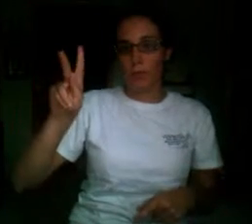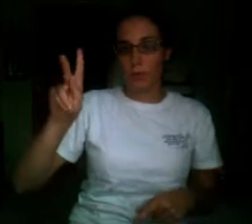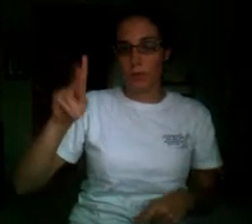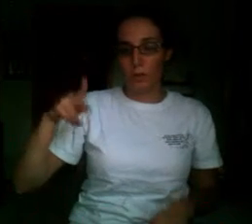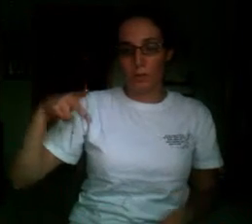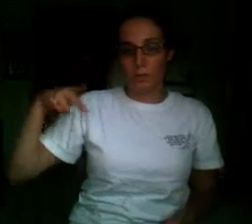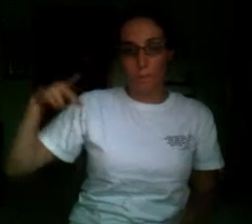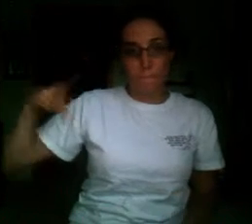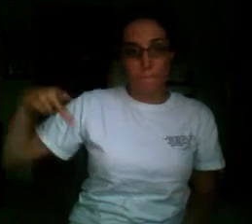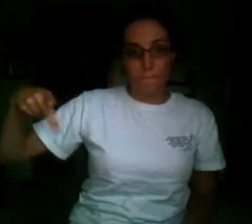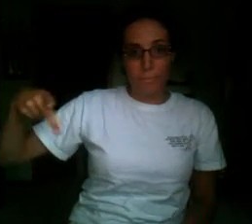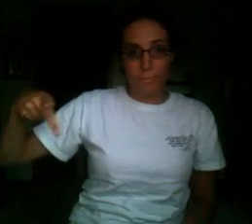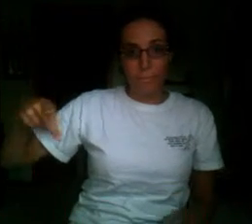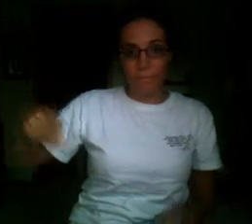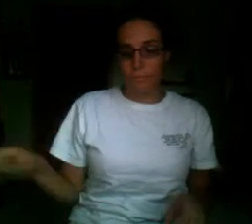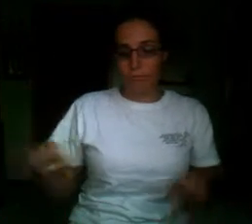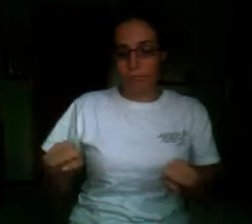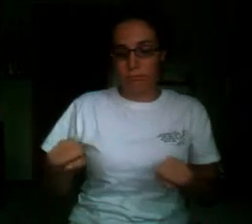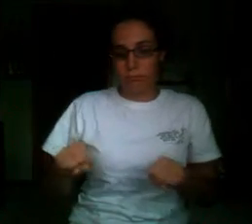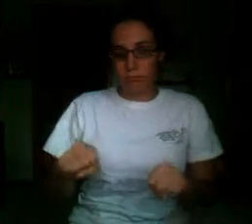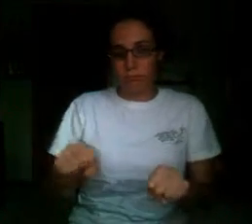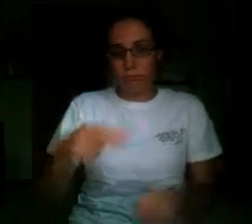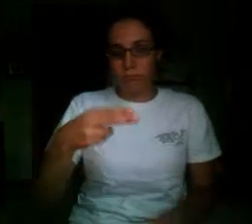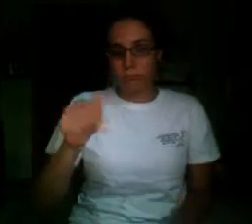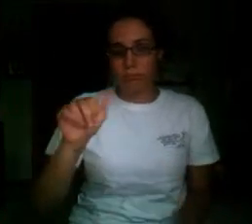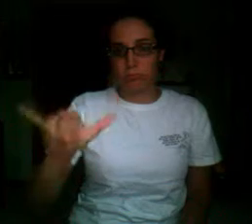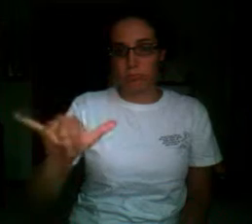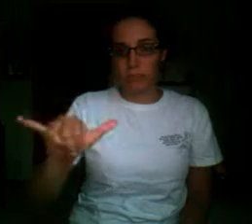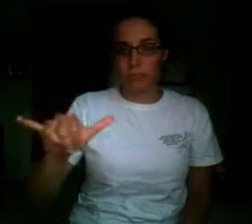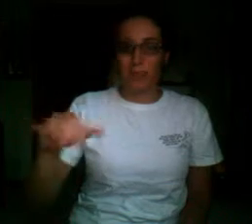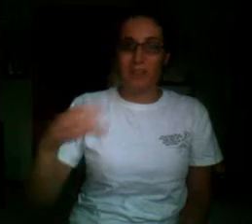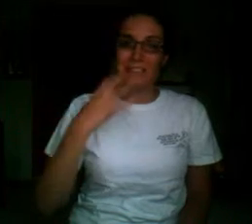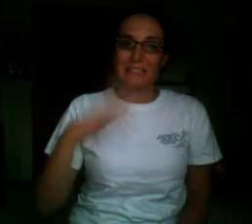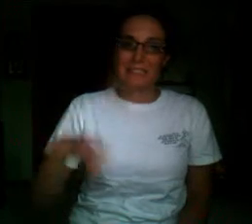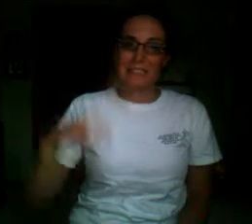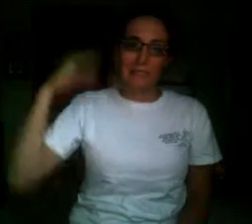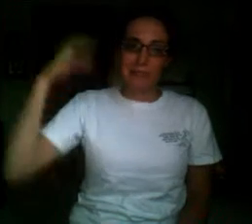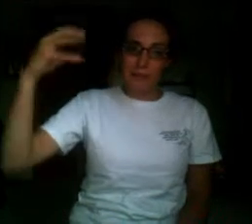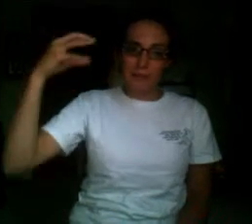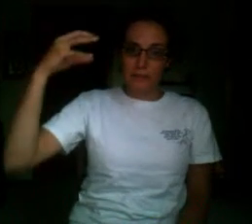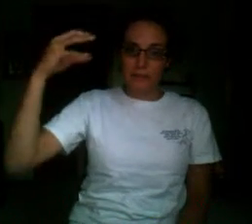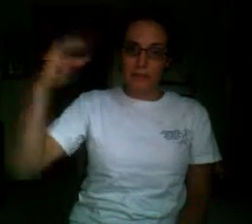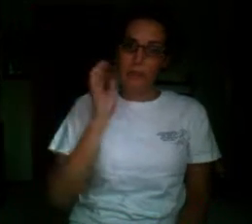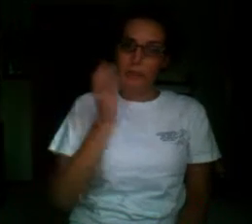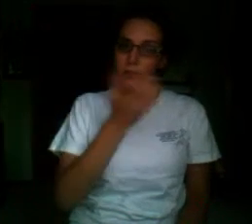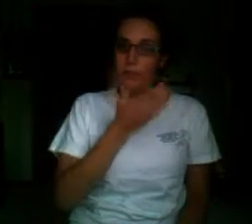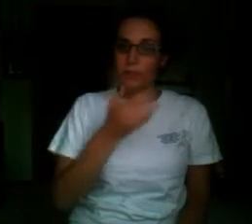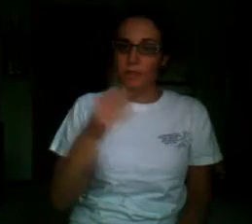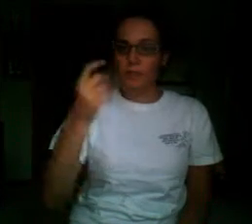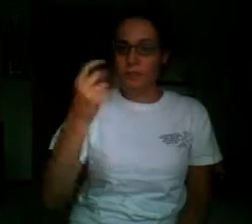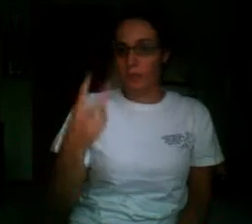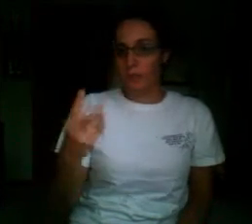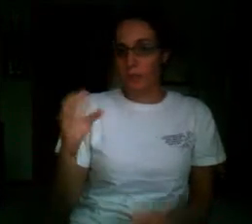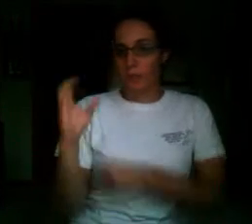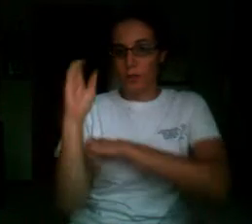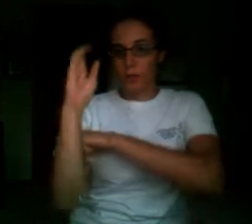The sky was high and quivering with heat over the shimmering prairie. Halfway down to sunset, the sun